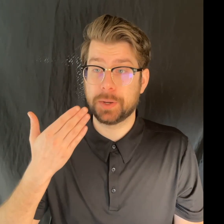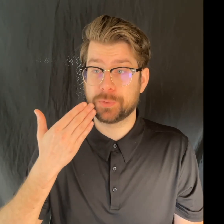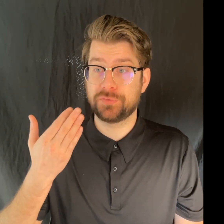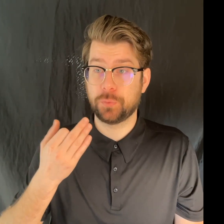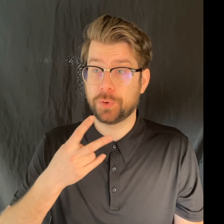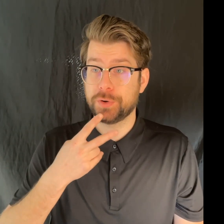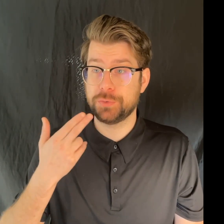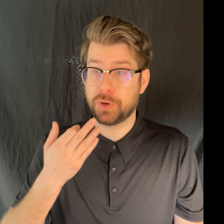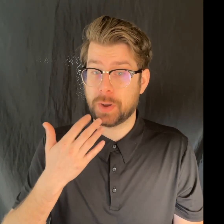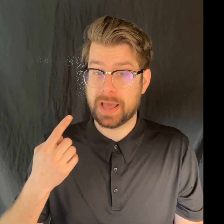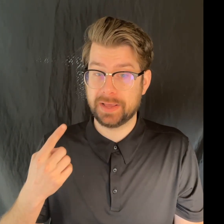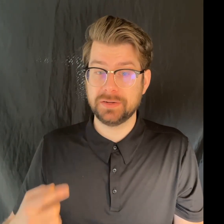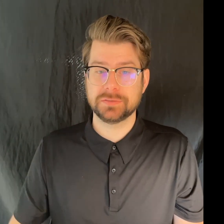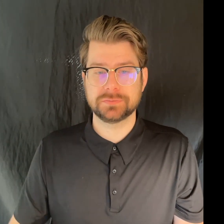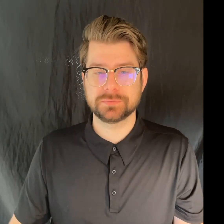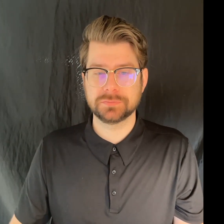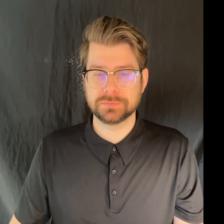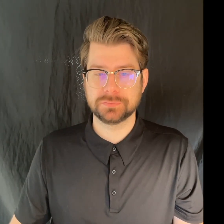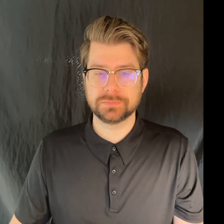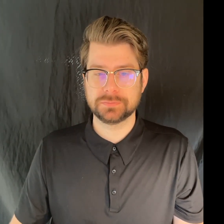Number 4, you go ahead.